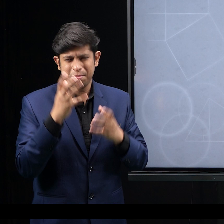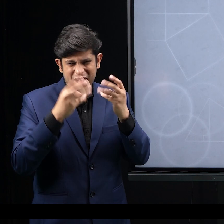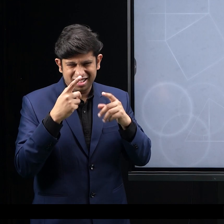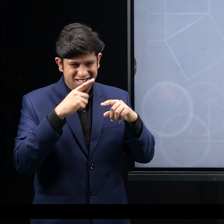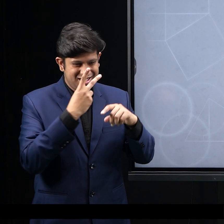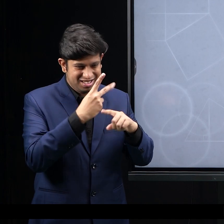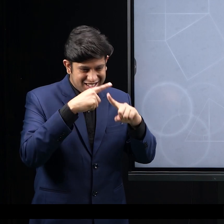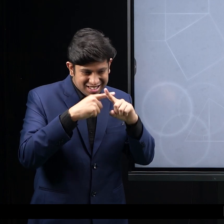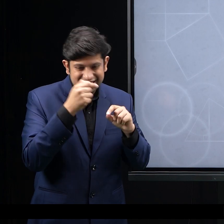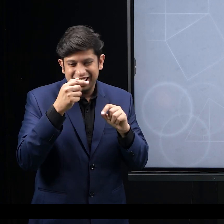equations,